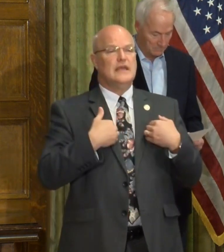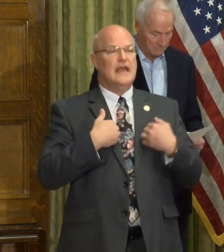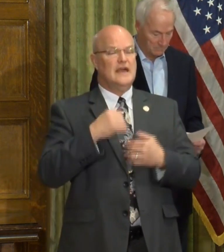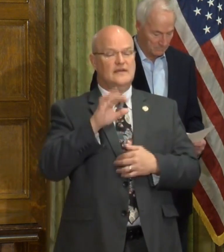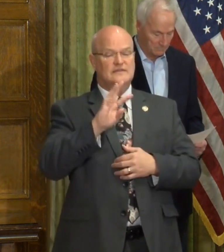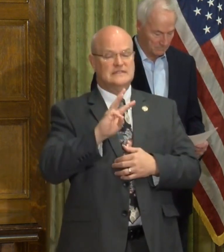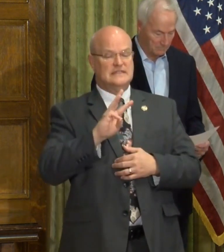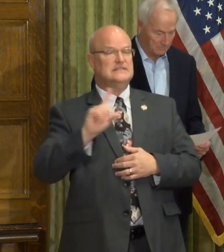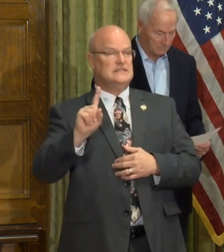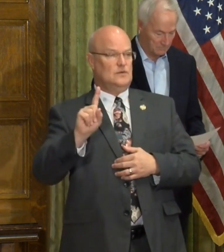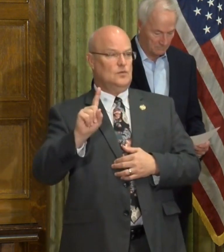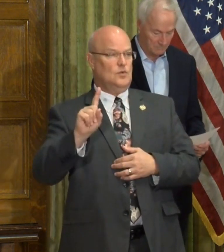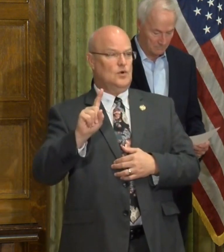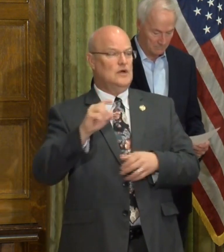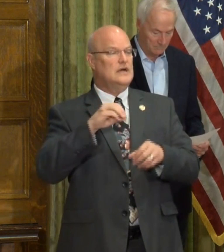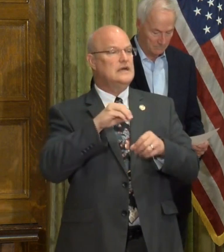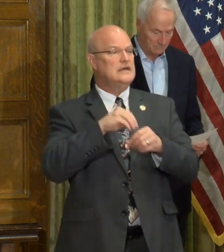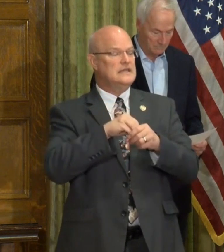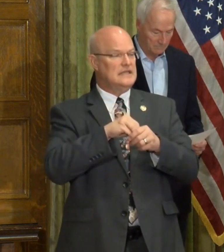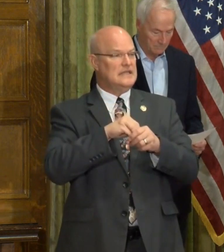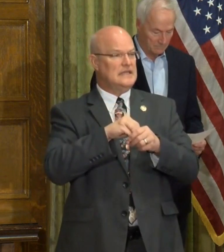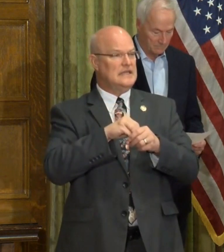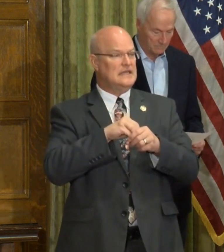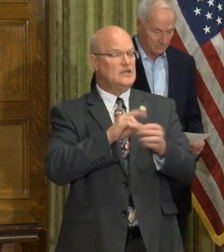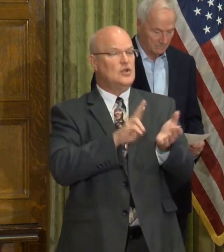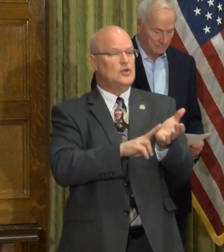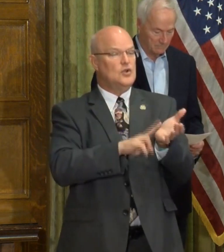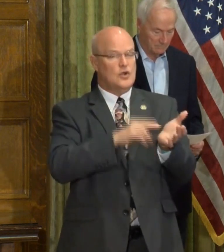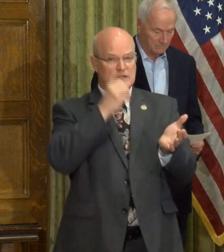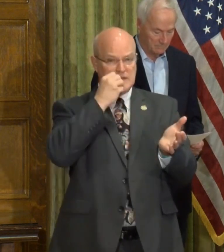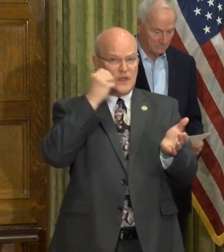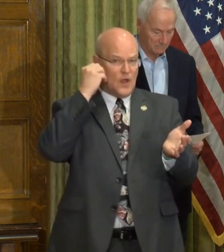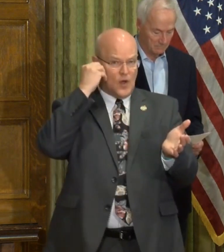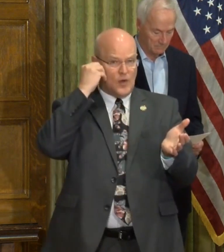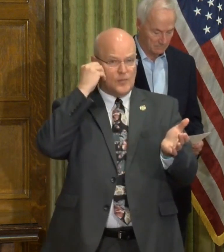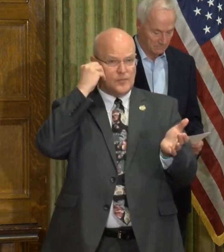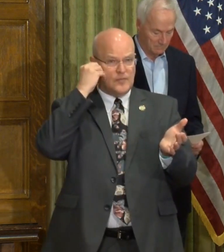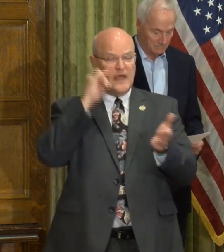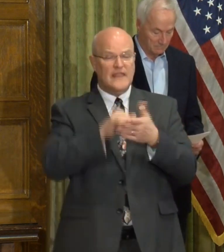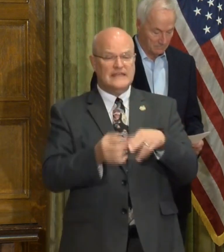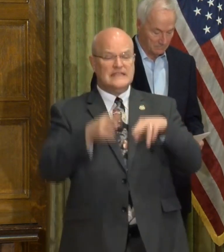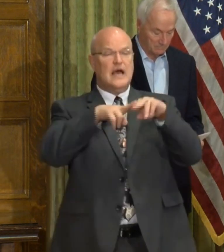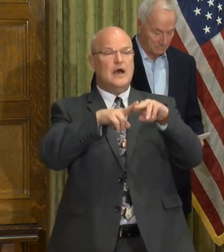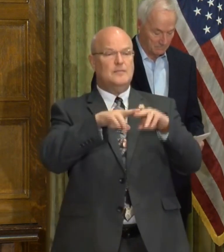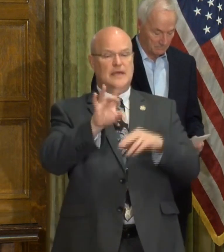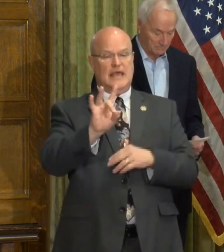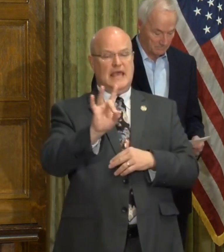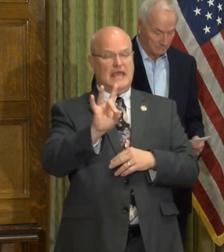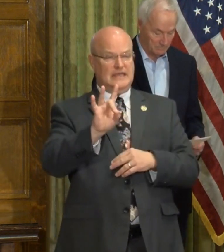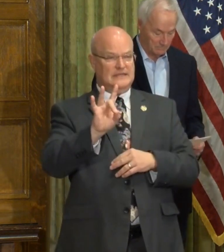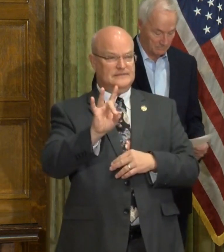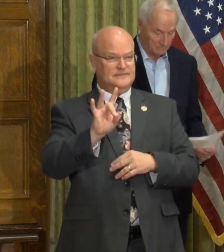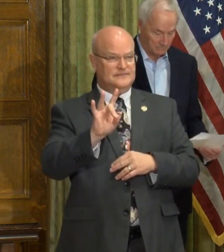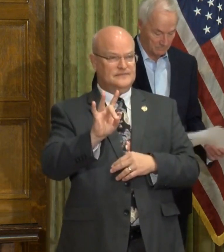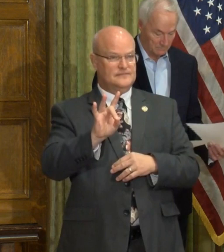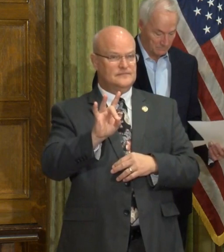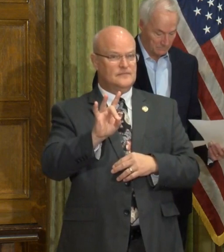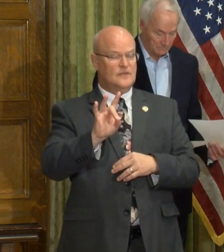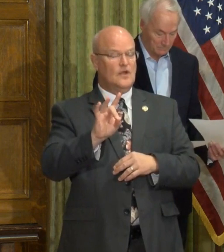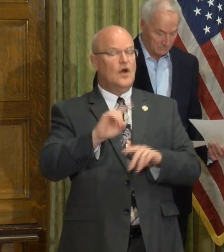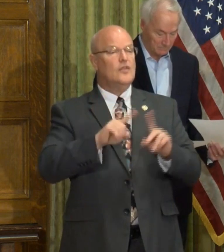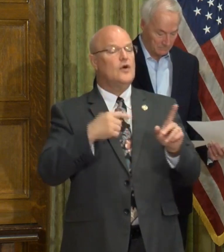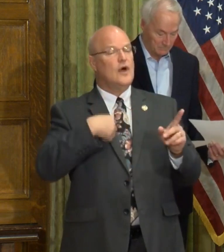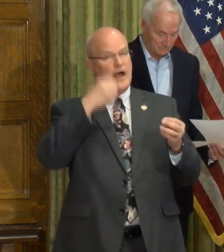have 61 in a nursing home. That's up 8 from